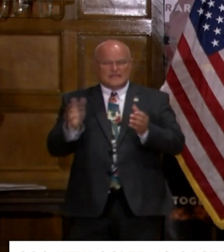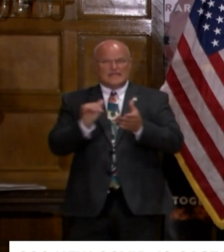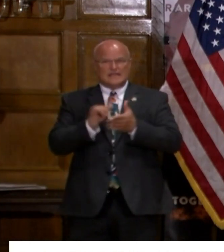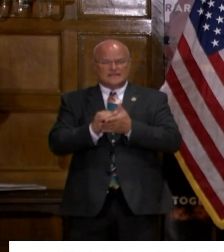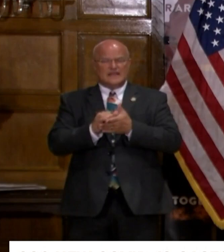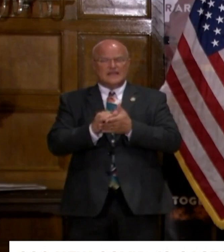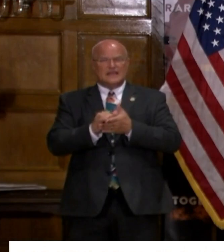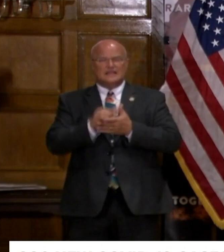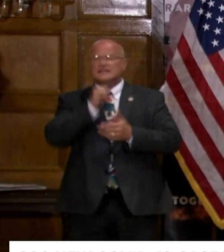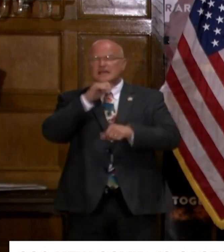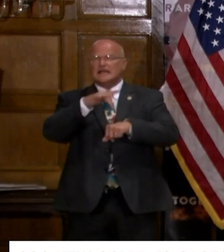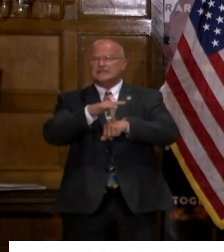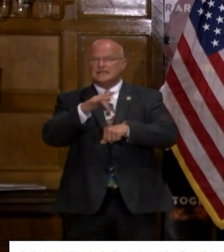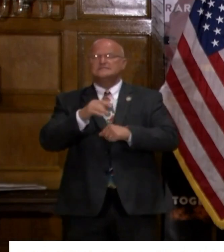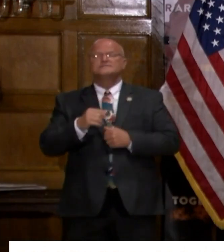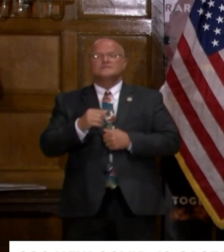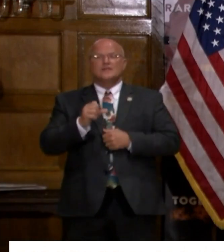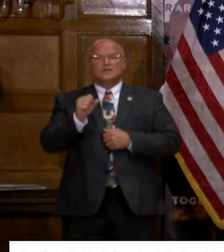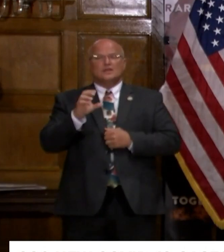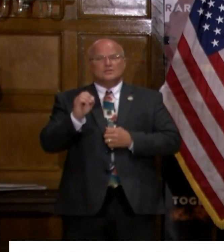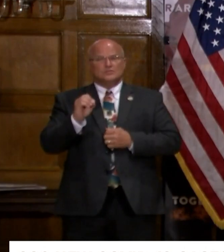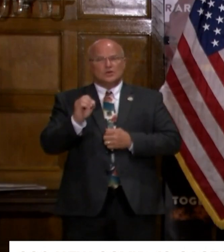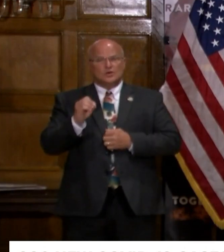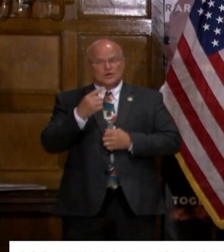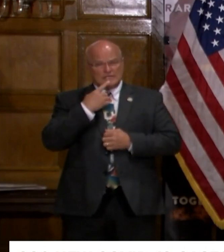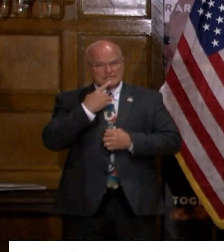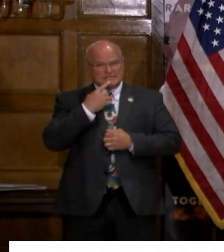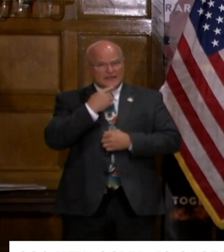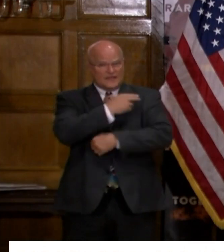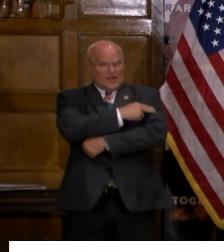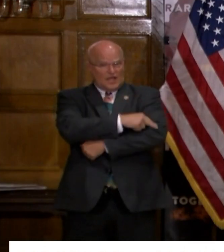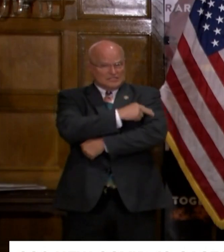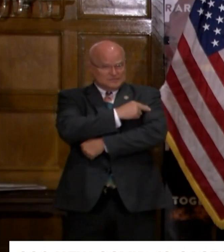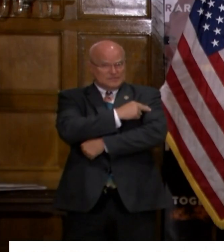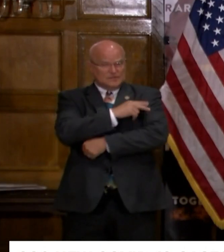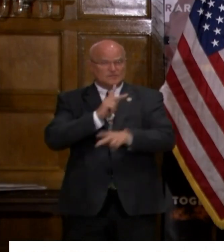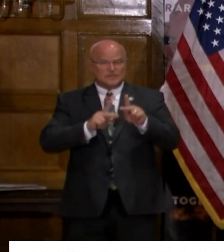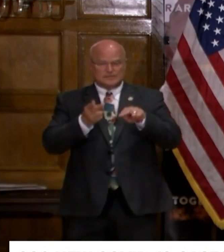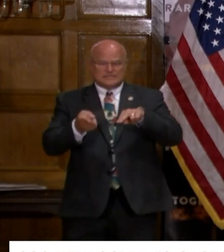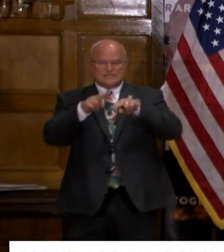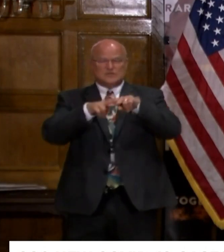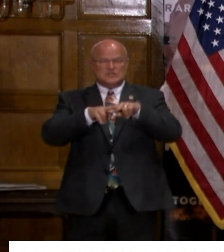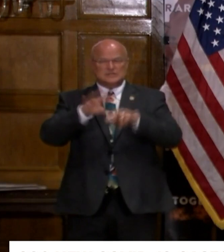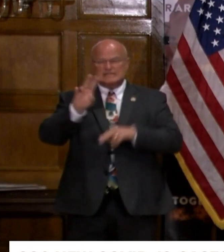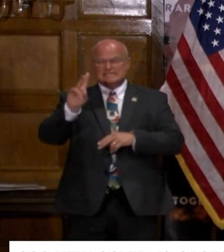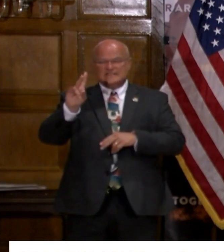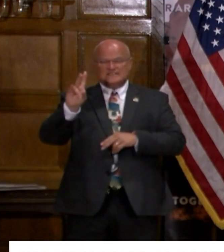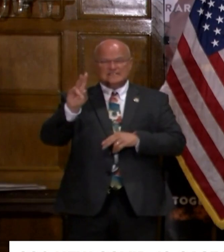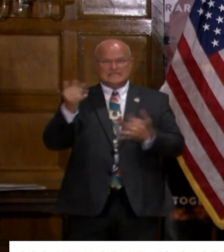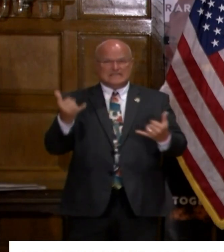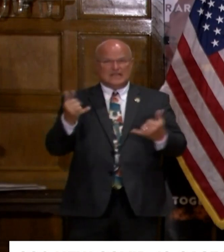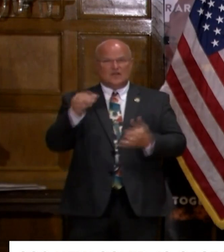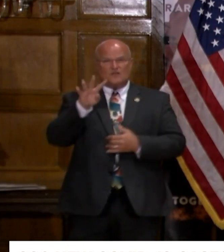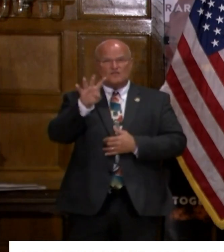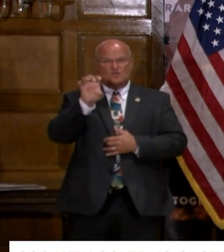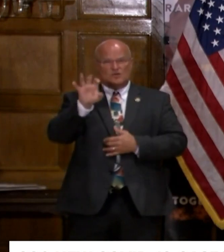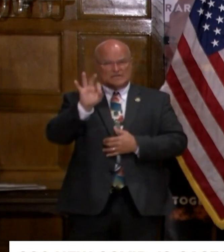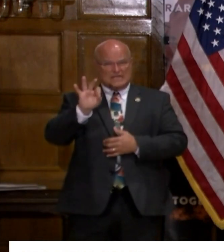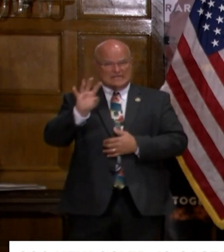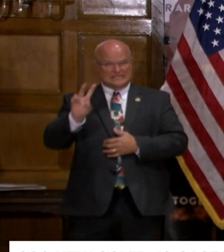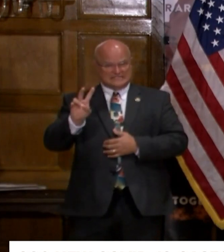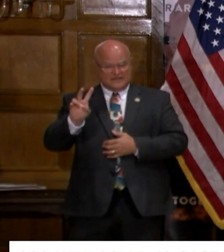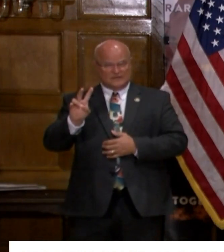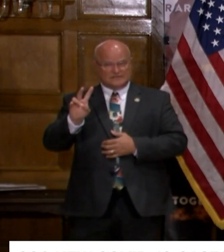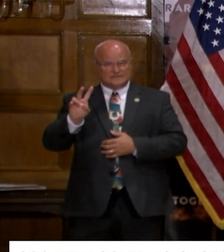he did not touch on. As mentioned, hospitalized individuals has increased by 17 to